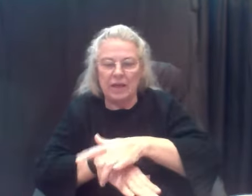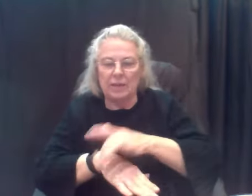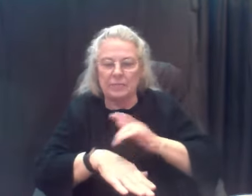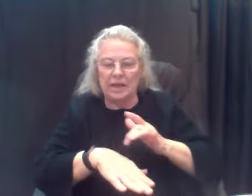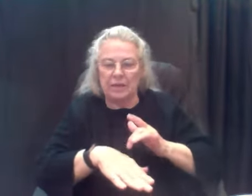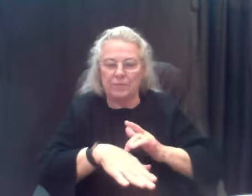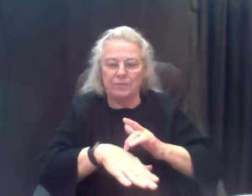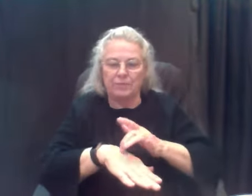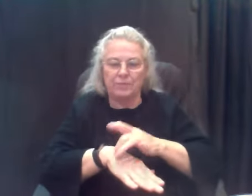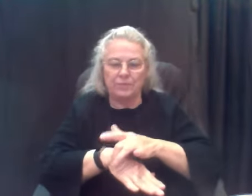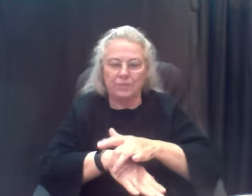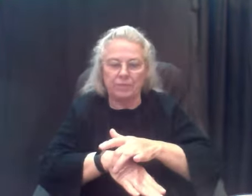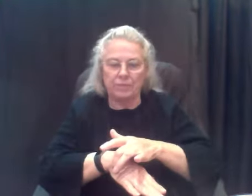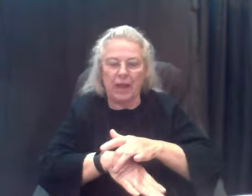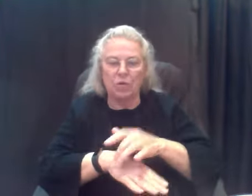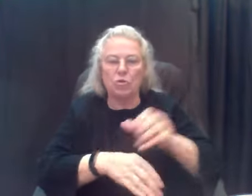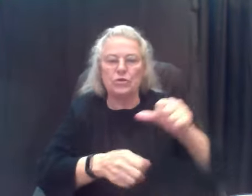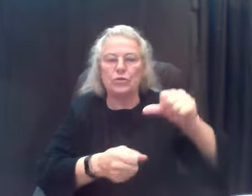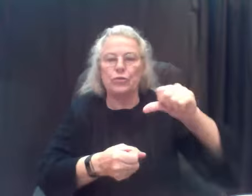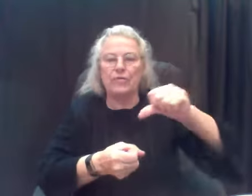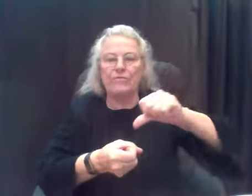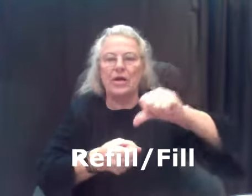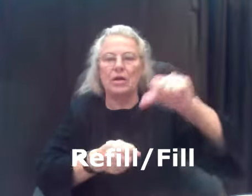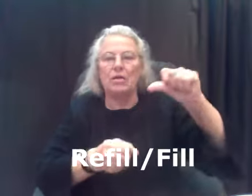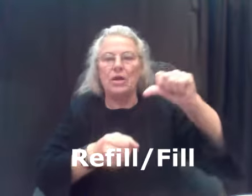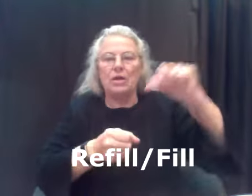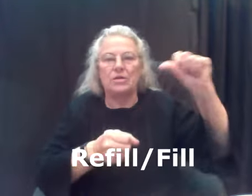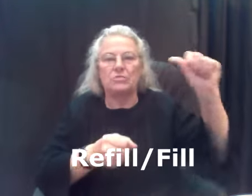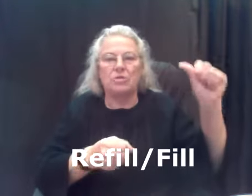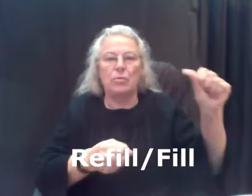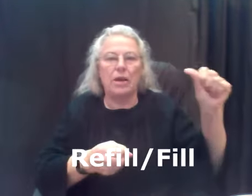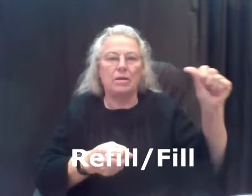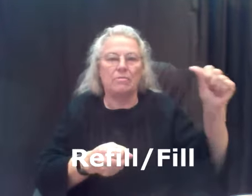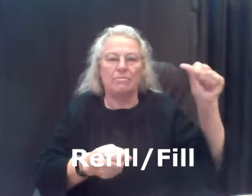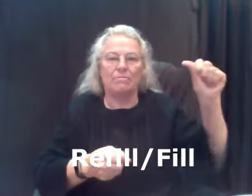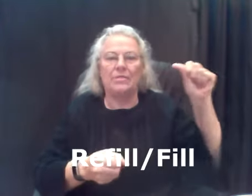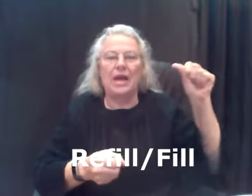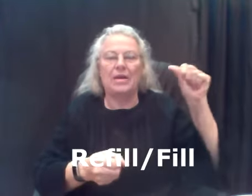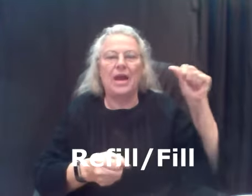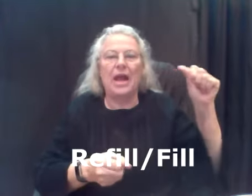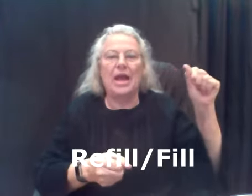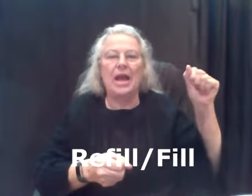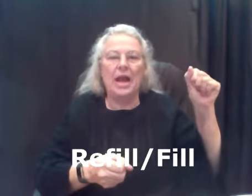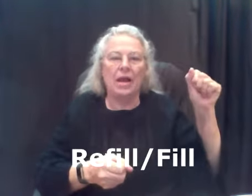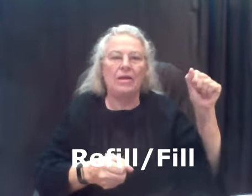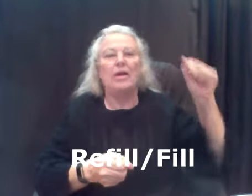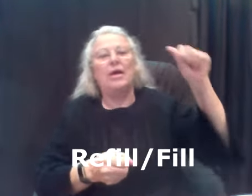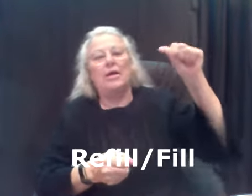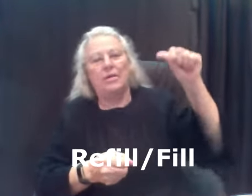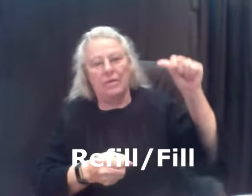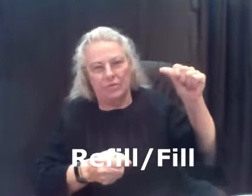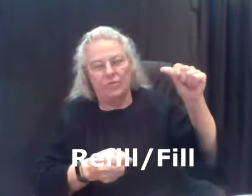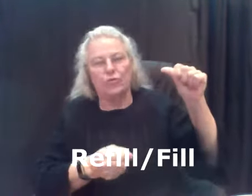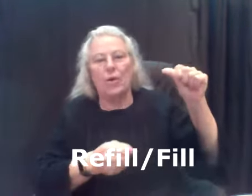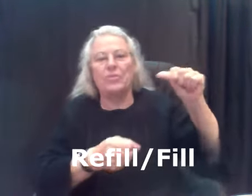Empty. And of course, to refill is you make that A hand, drop the thumb